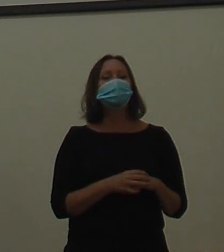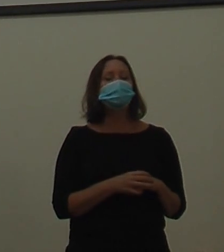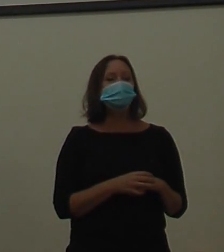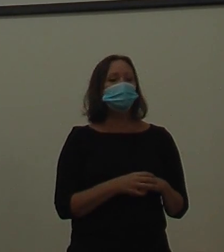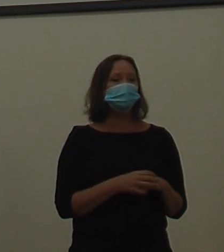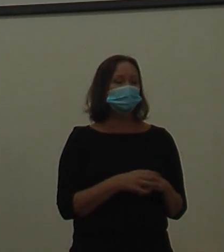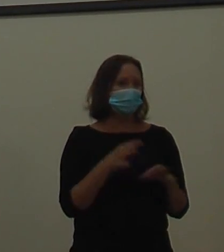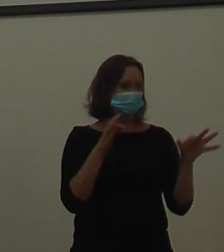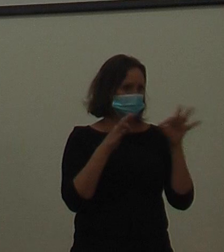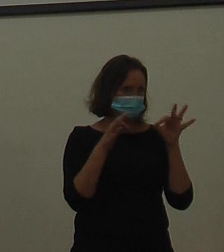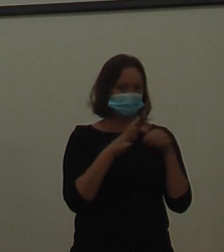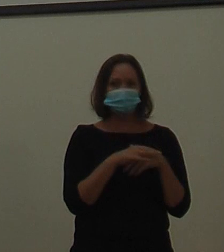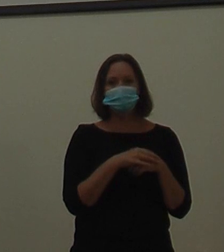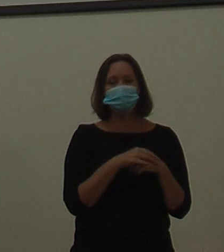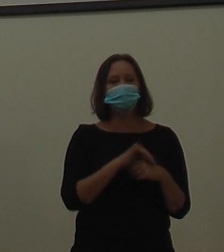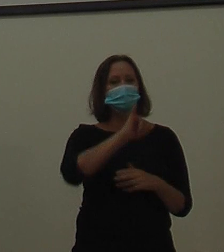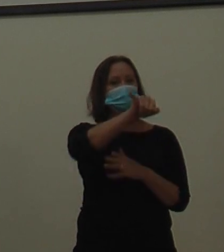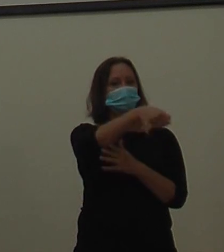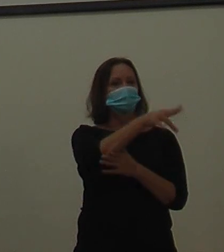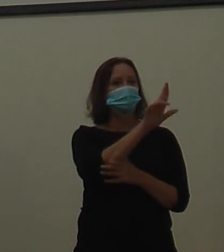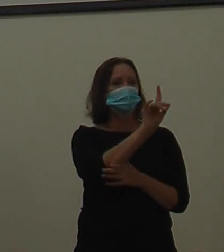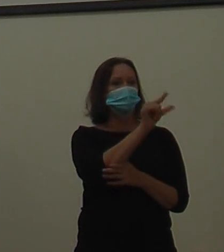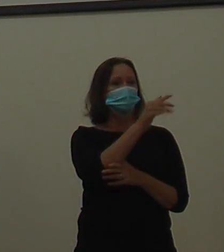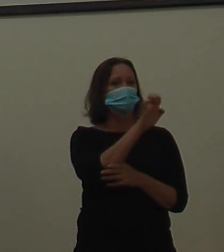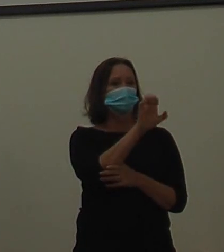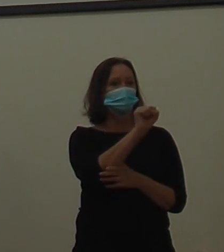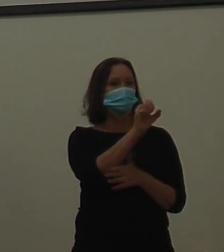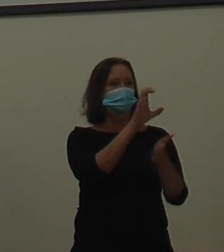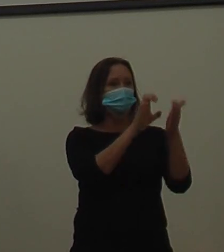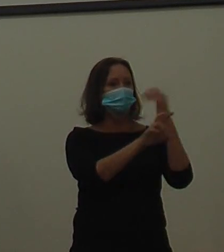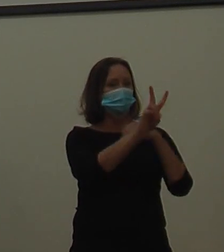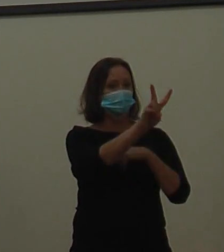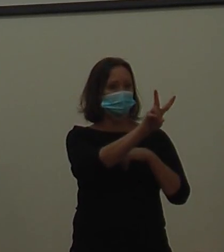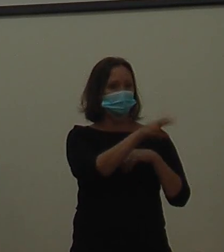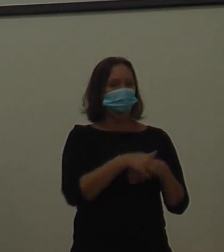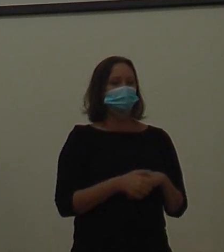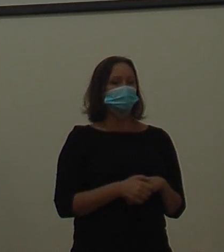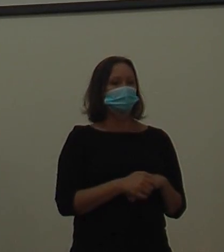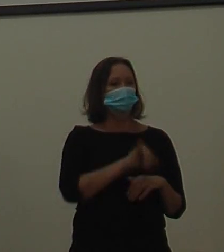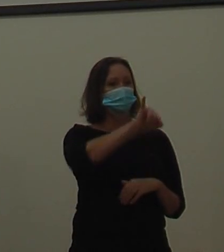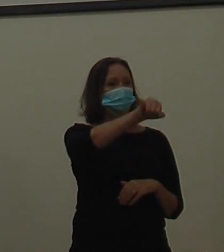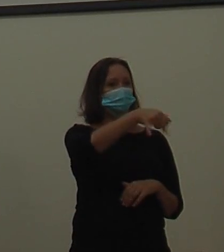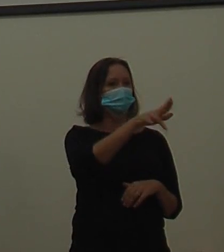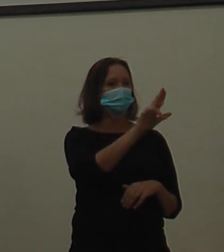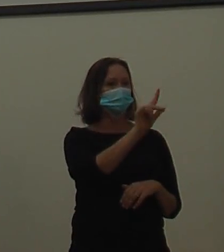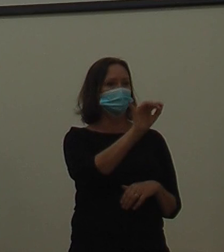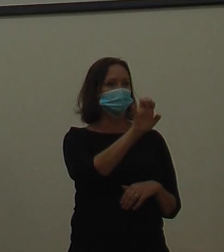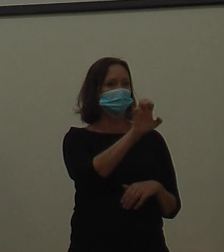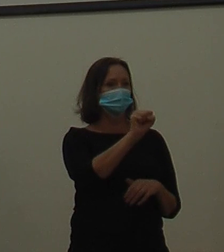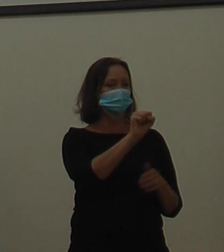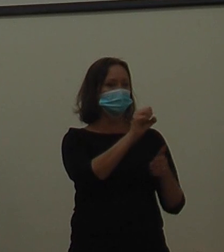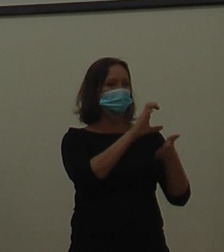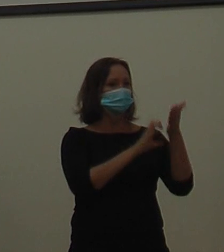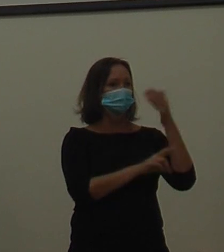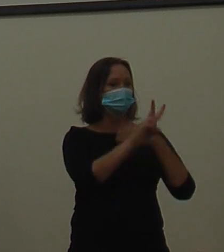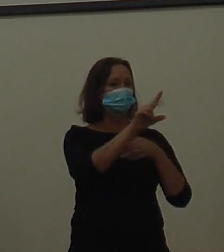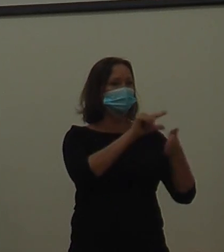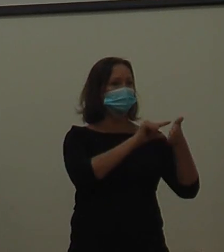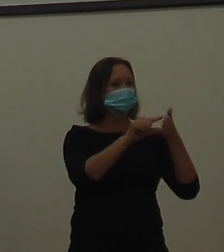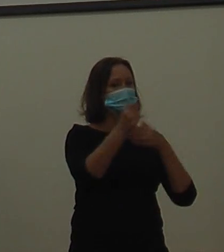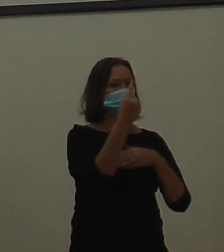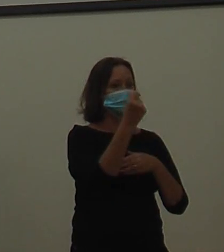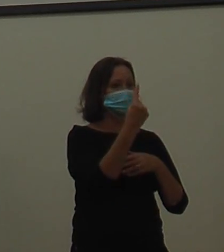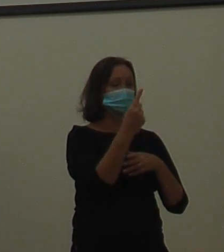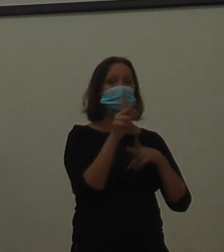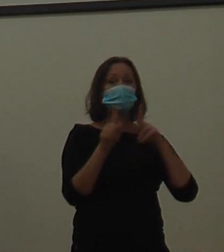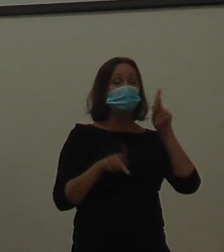quick. Starting in Judges chapter 2. In Judges 2, in verse 11, it says, "And the people of